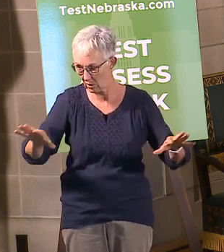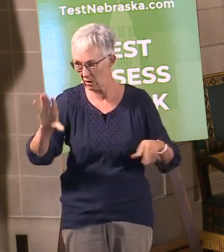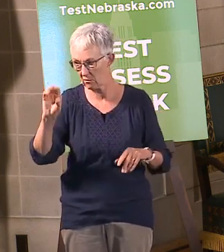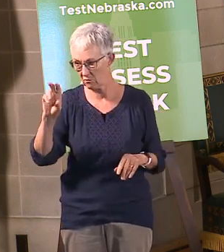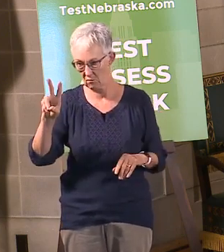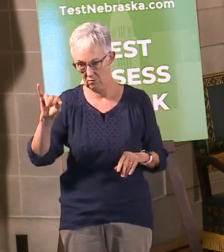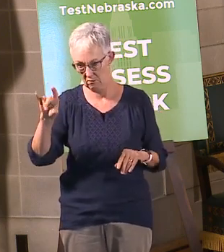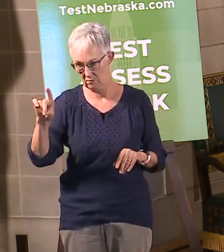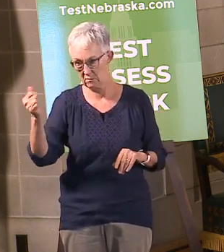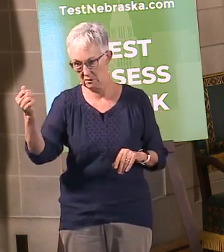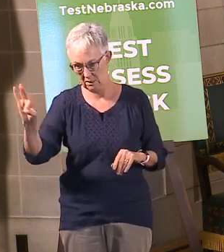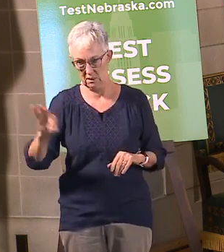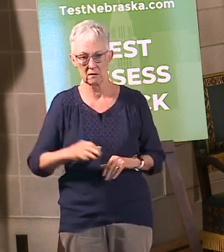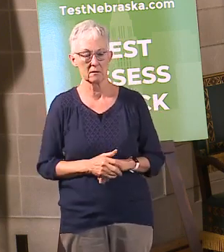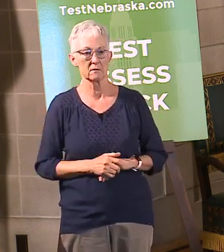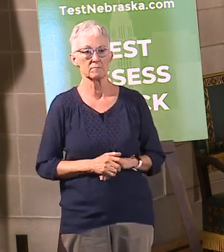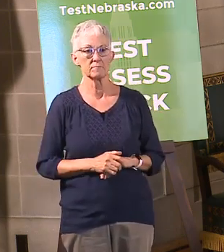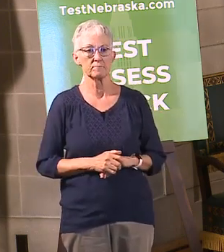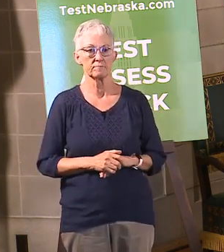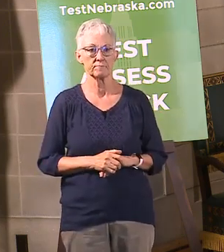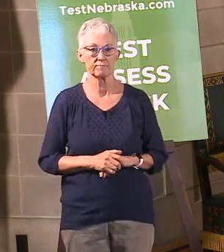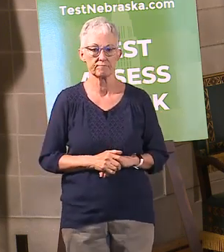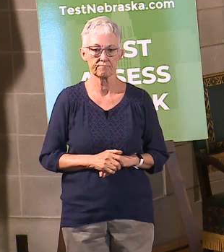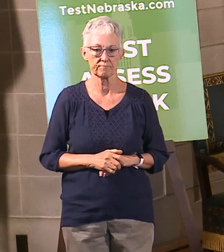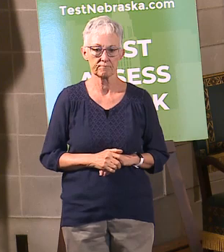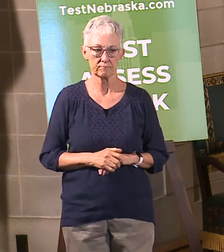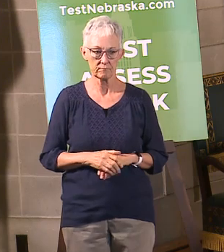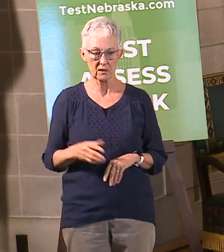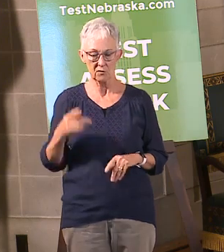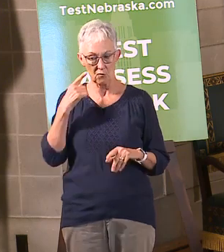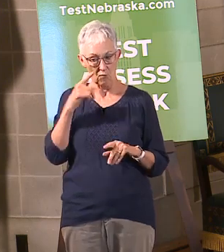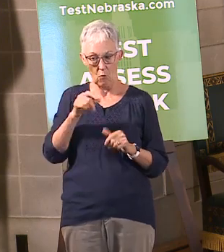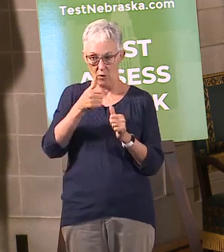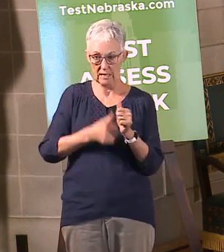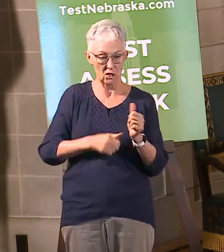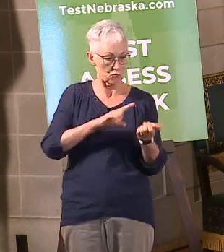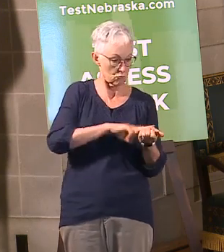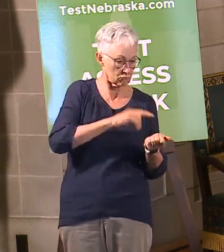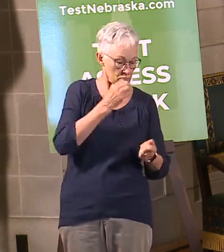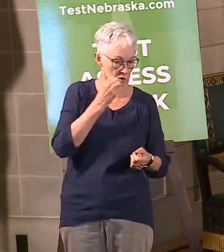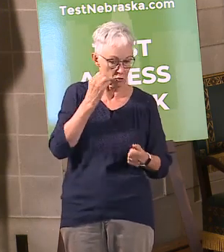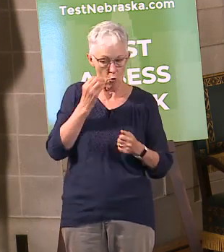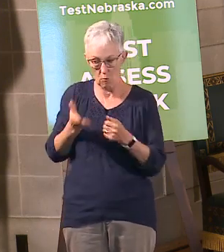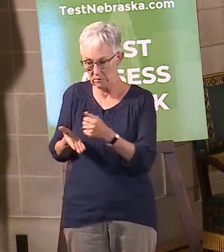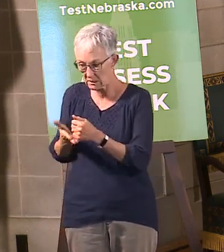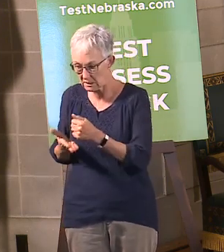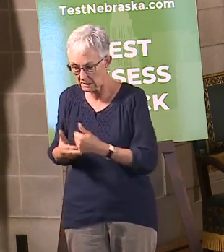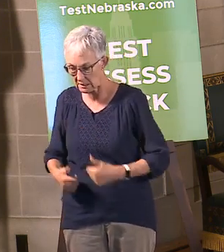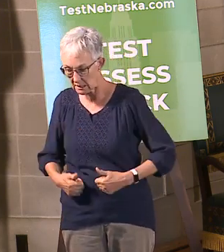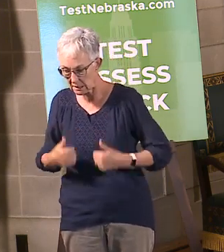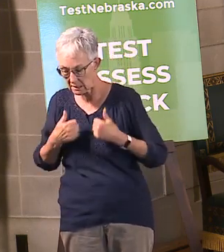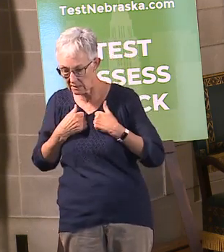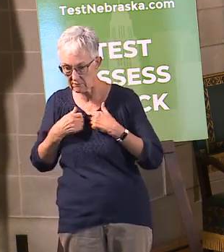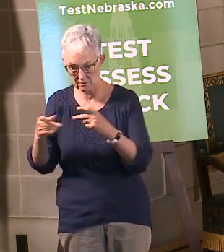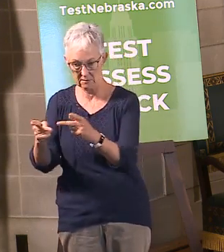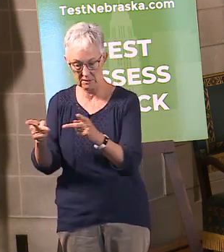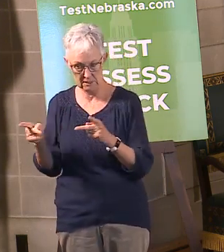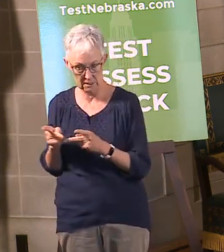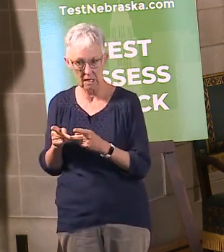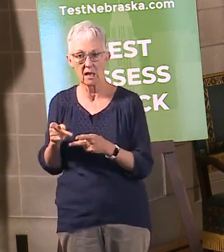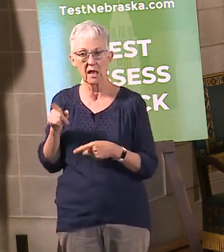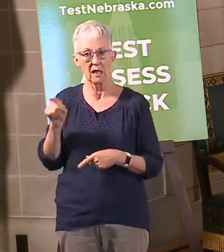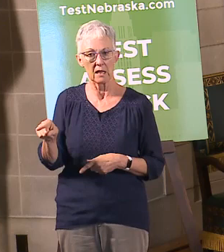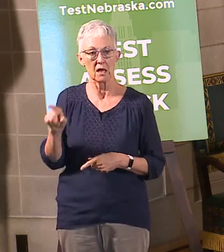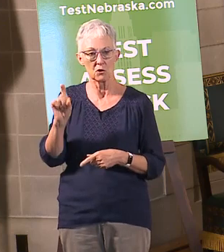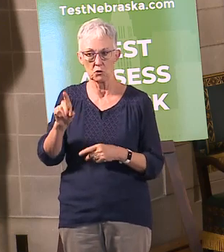Considerations for facilities as they develop their COVID-19 response plans. Use the tool as a guide to consider